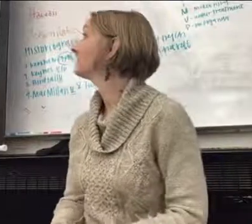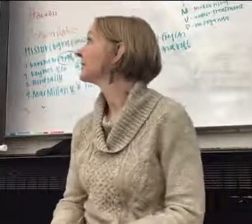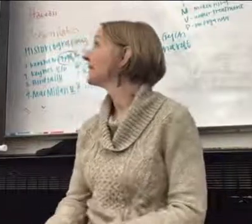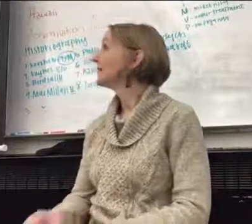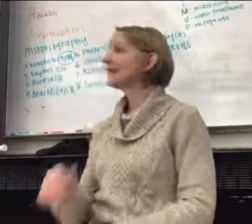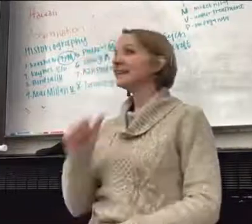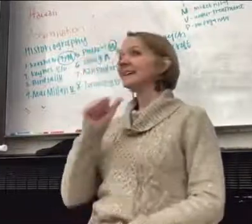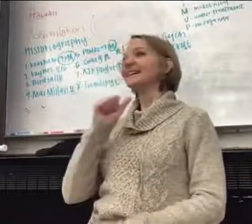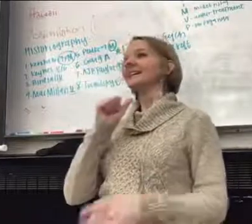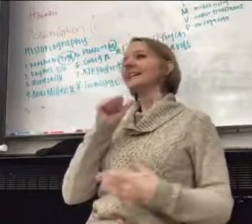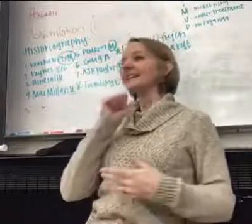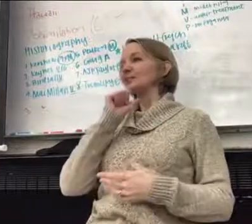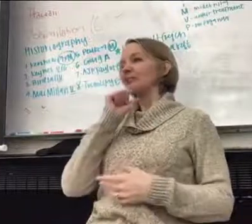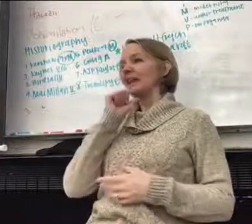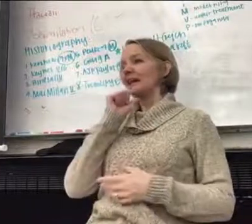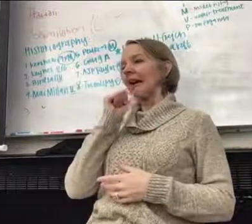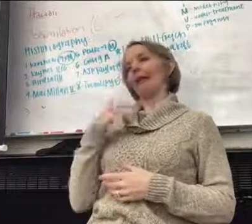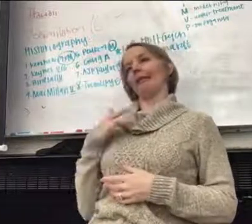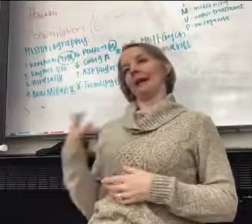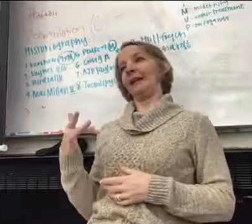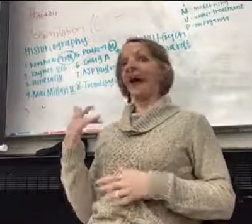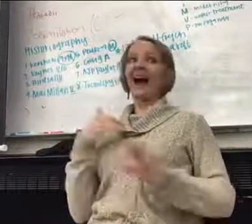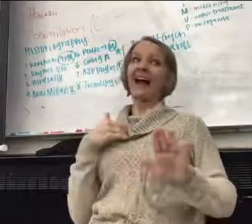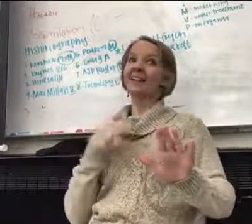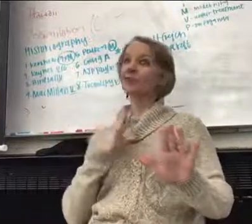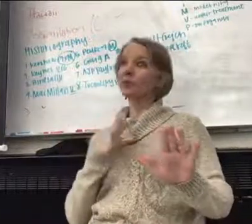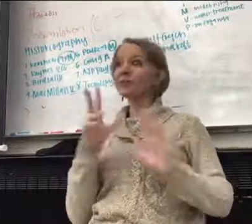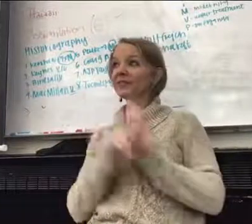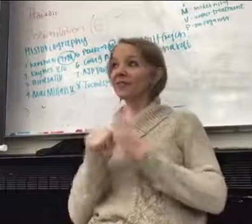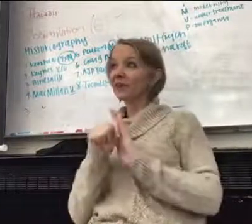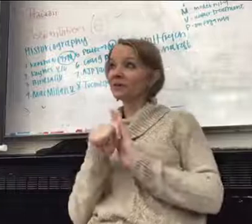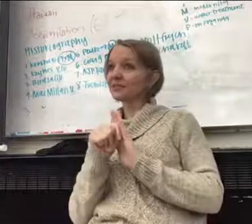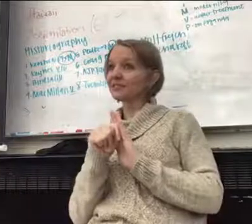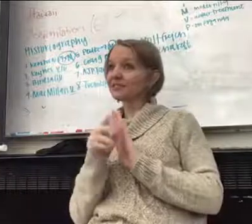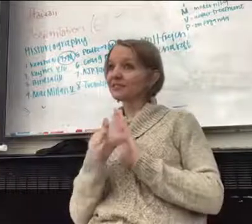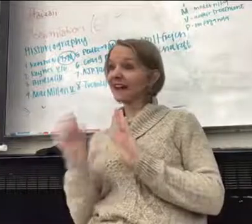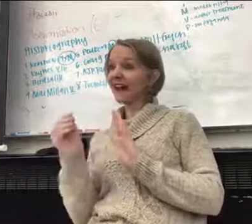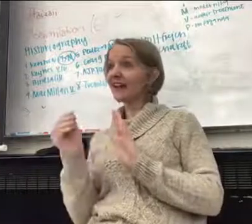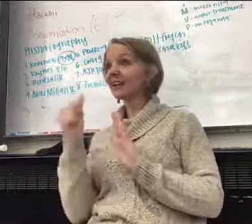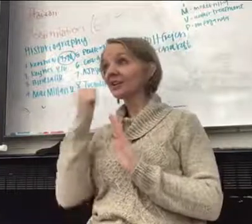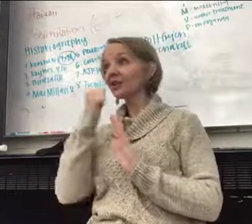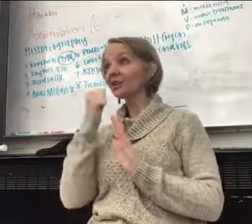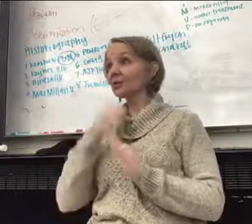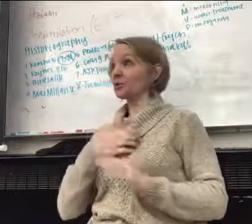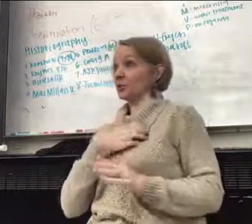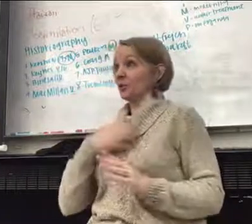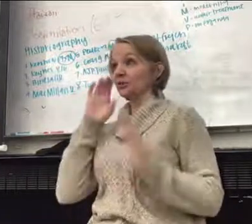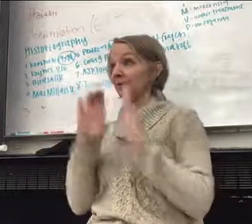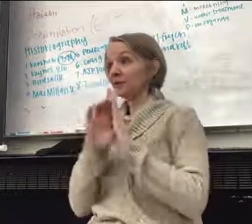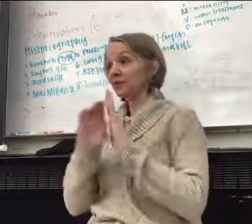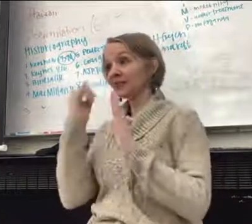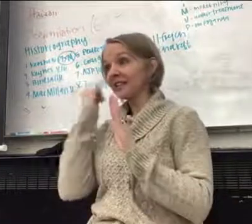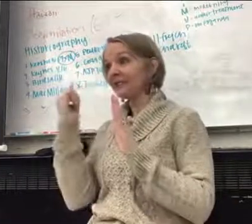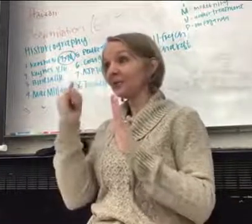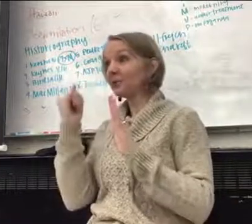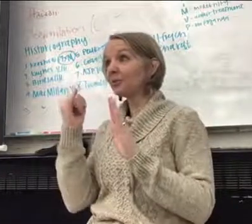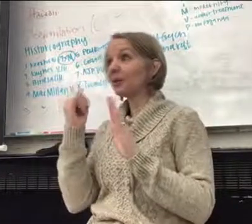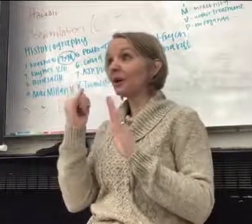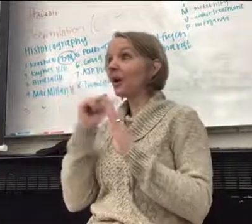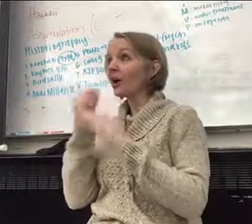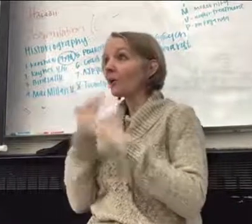highly unlikely, and again, I have really cool videos and gross photos, and you can't see those unless you're quiet.